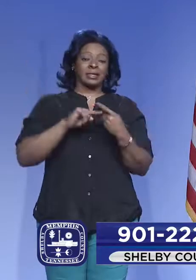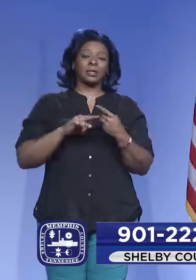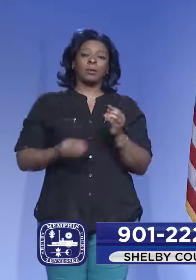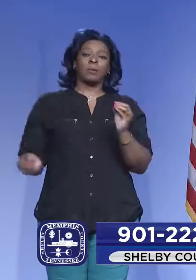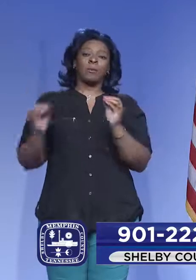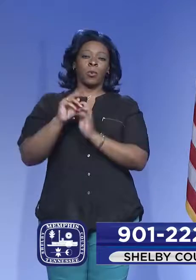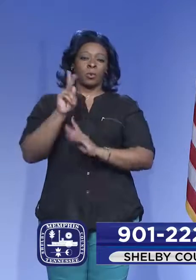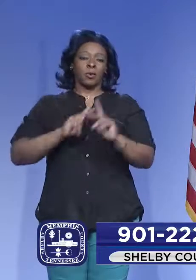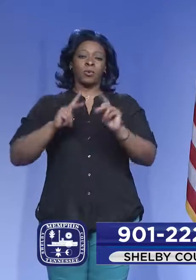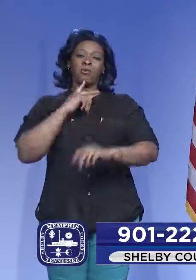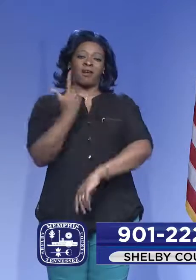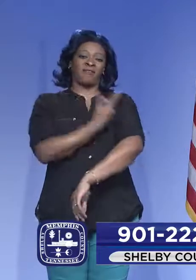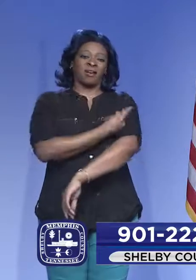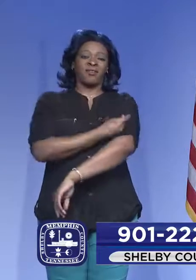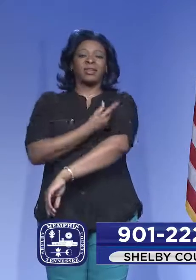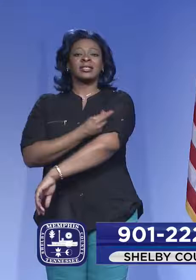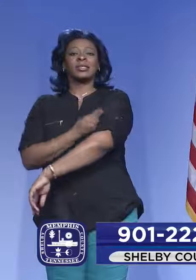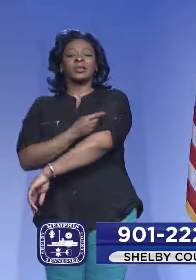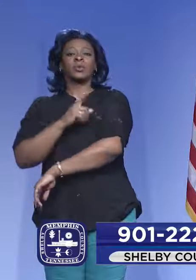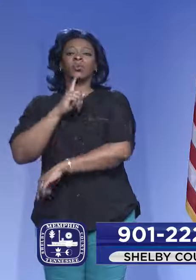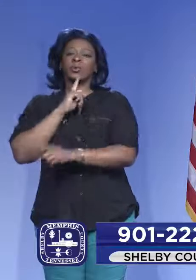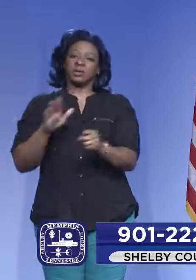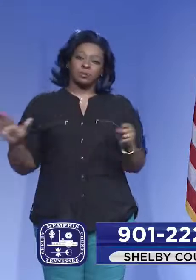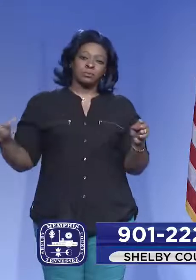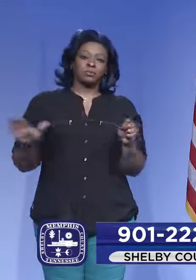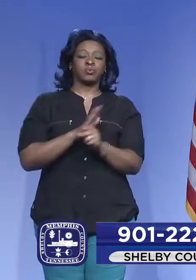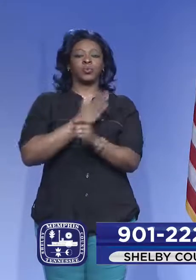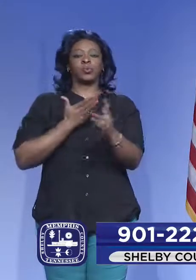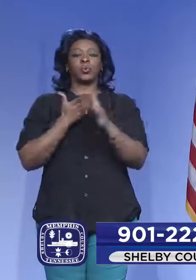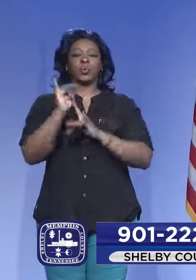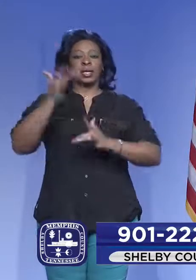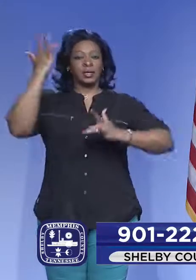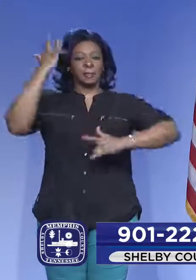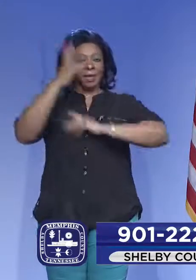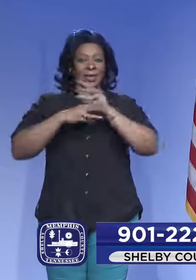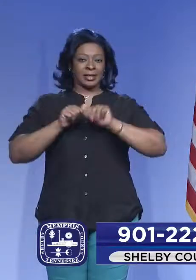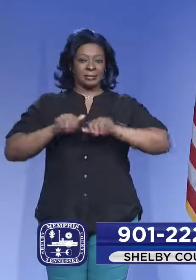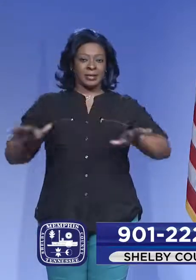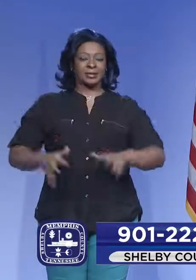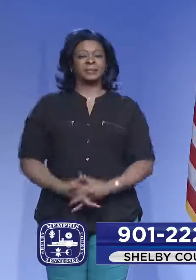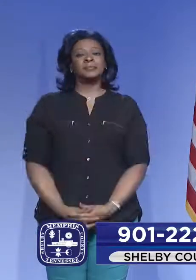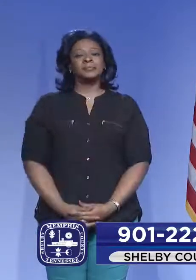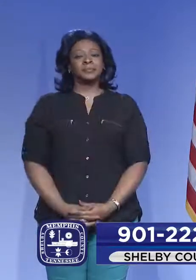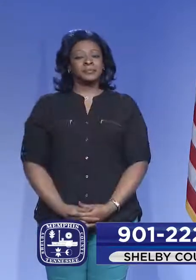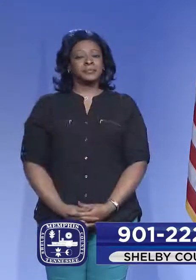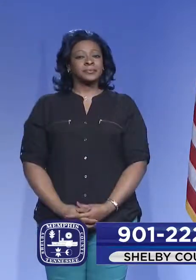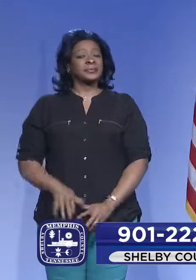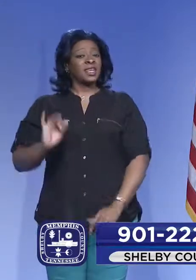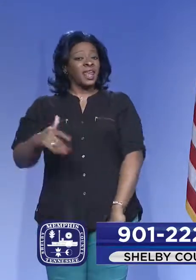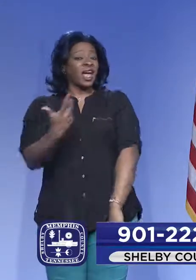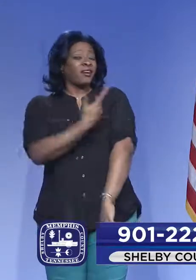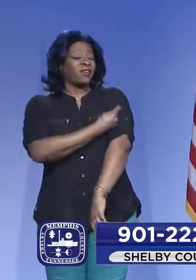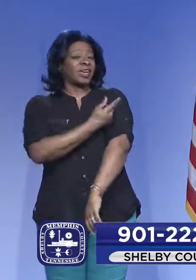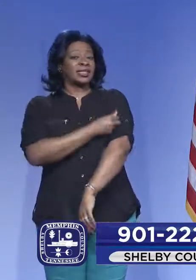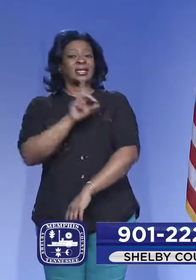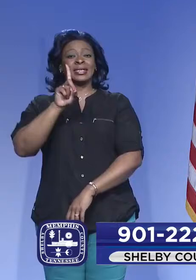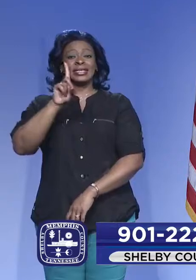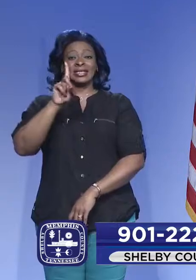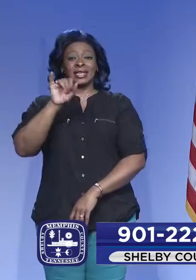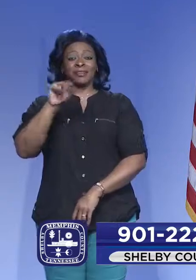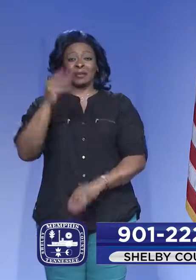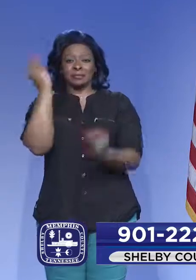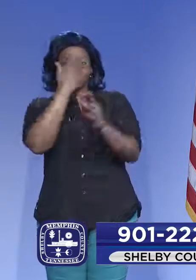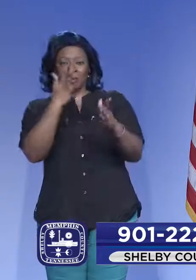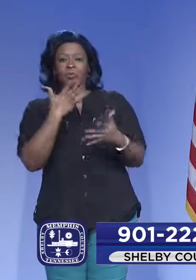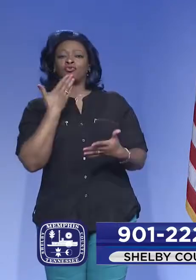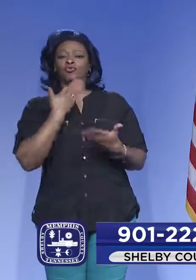more people vaccinated and we are truly through the pandemic. I'll move on to vaccines now. David gave a pretty good summary, but